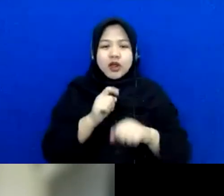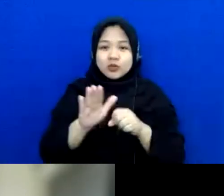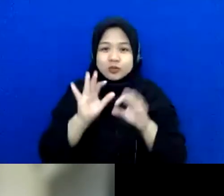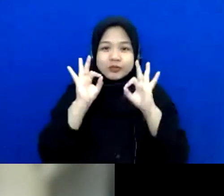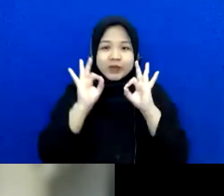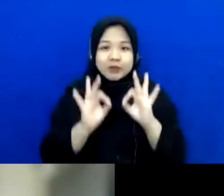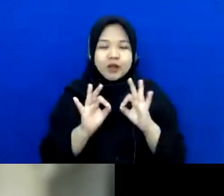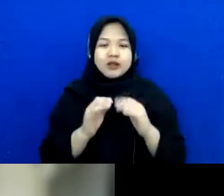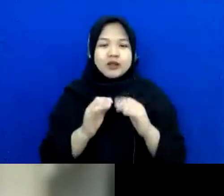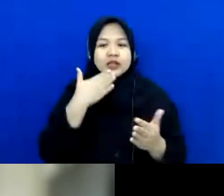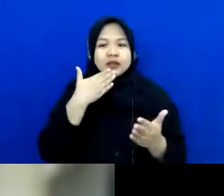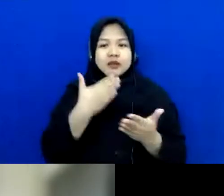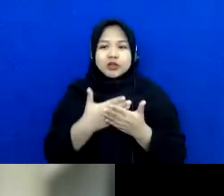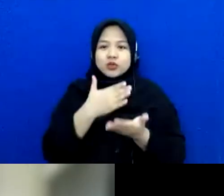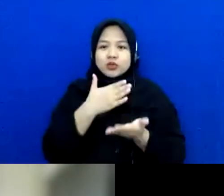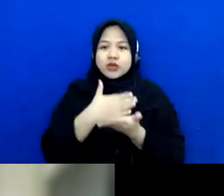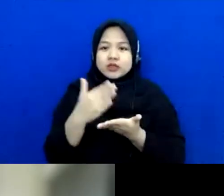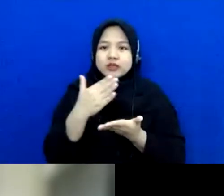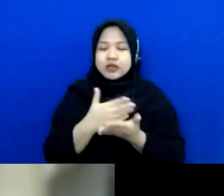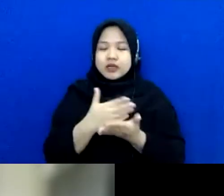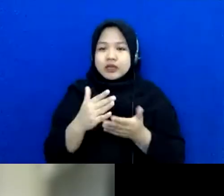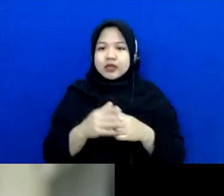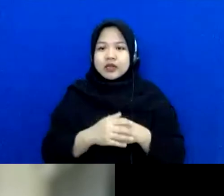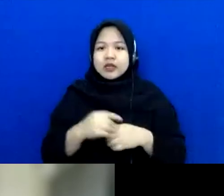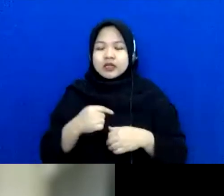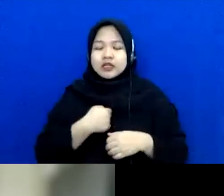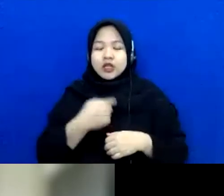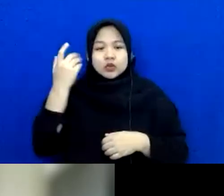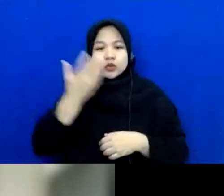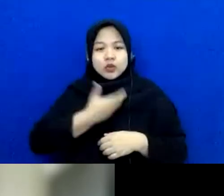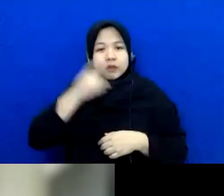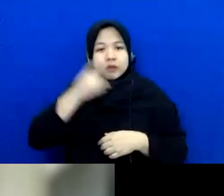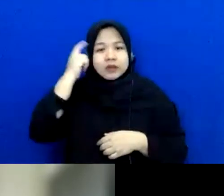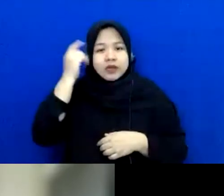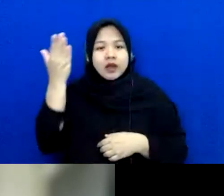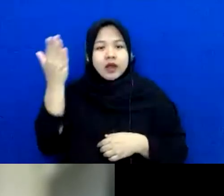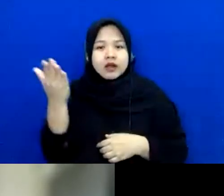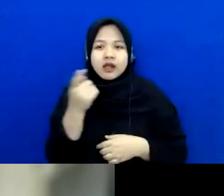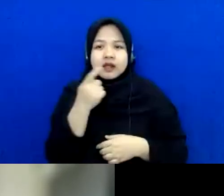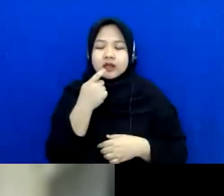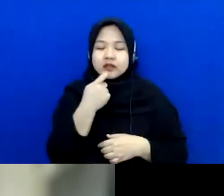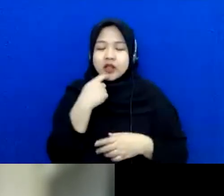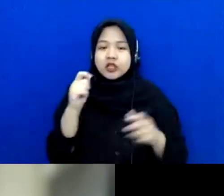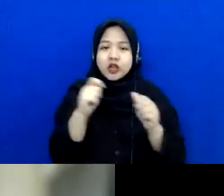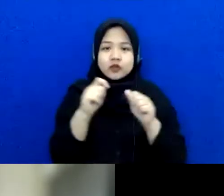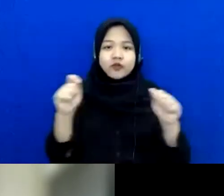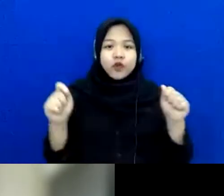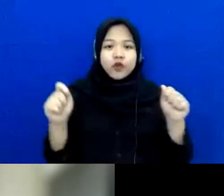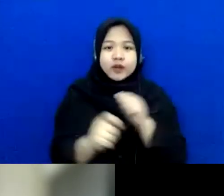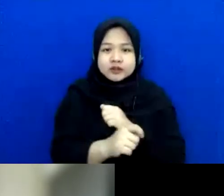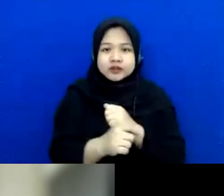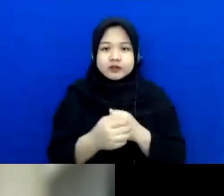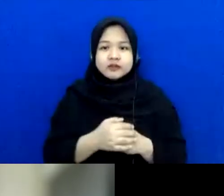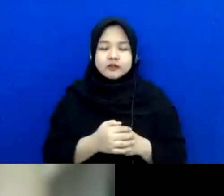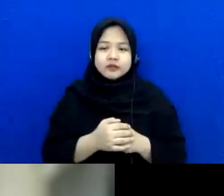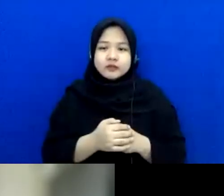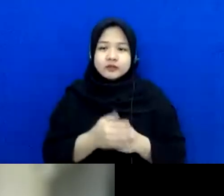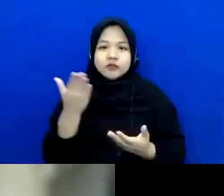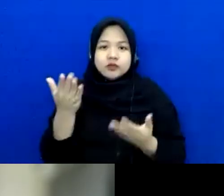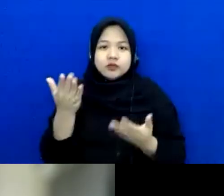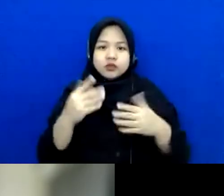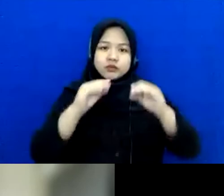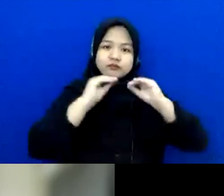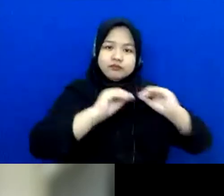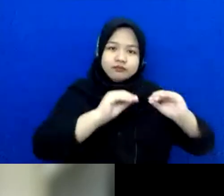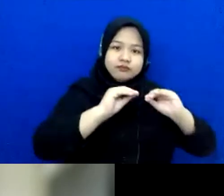thank you for sharing with us. And I like this thought that you had about transformation. You know, even as you skill them, you give